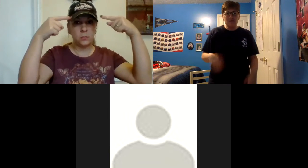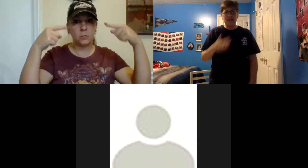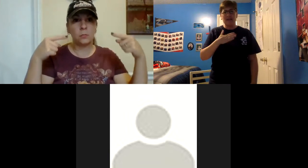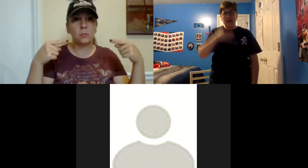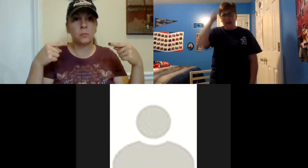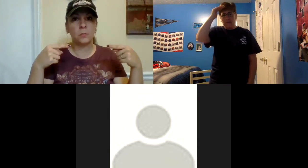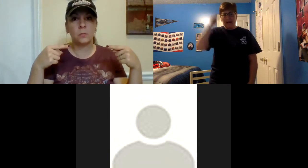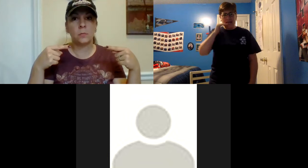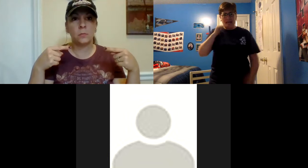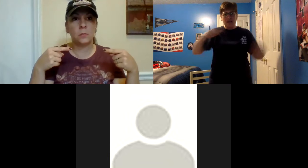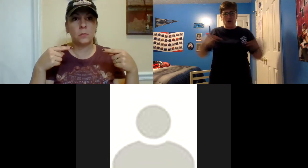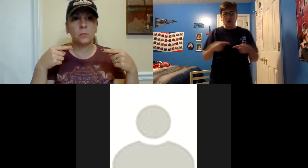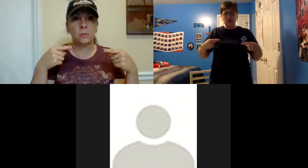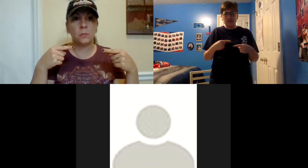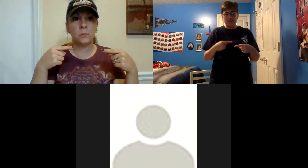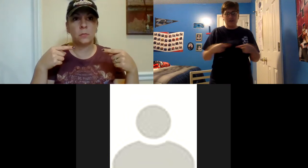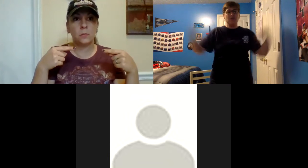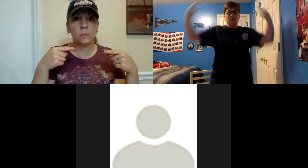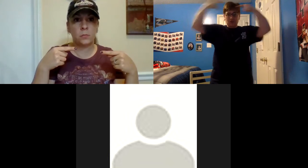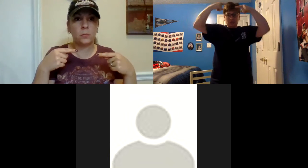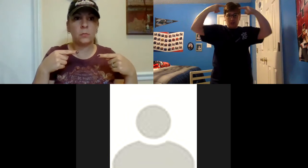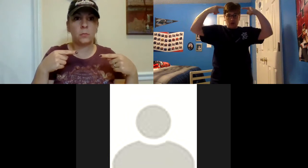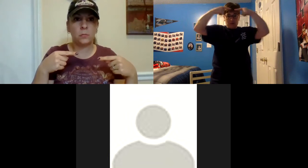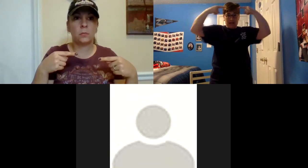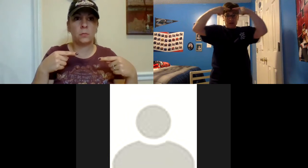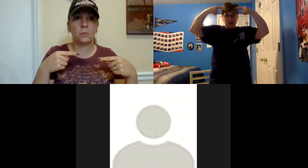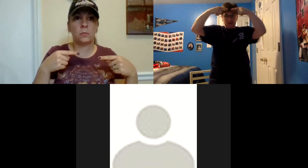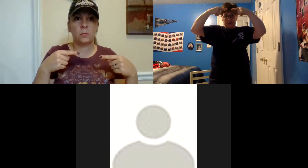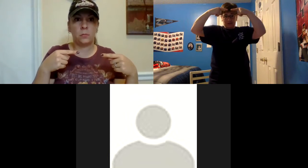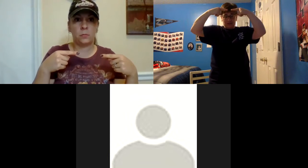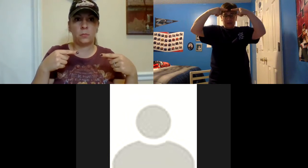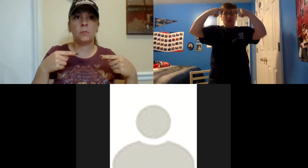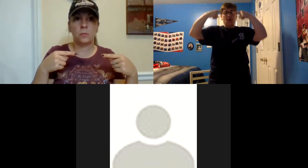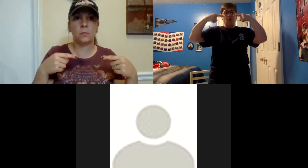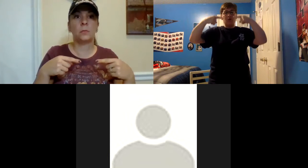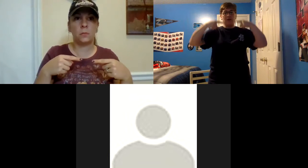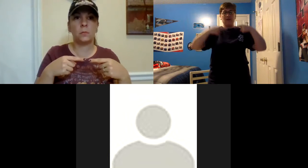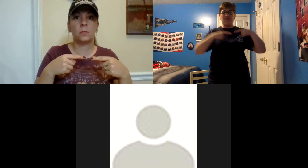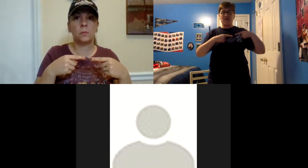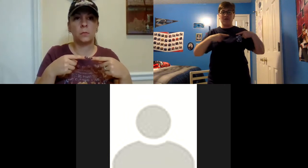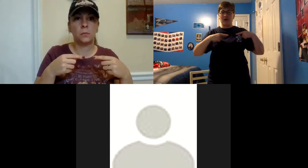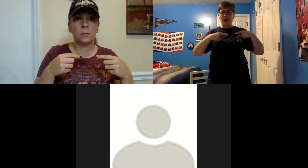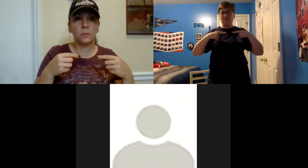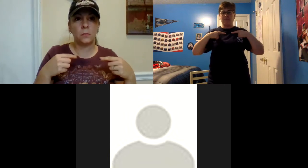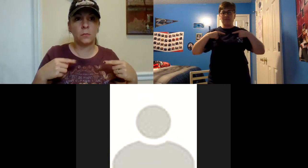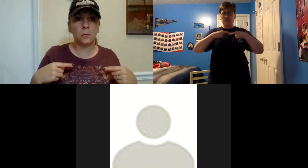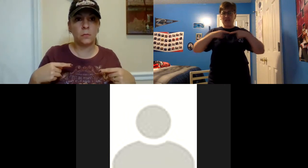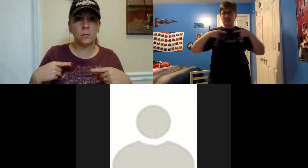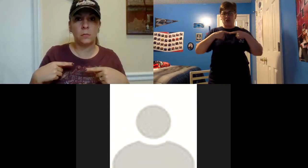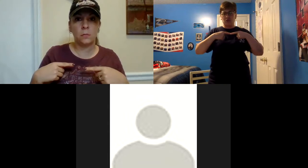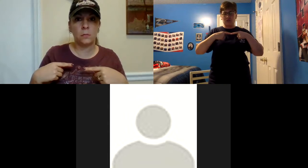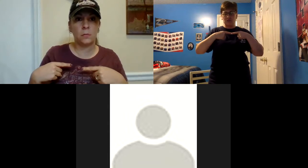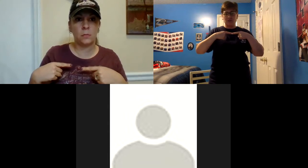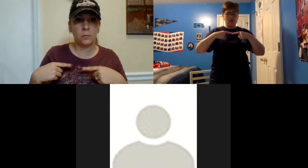Instead of you saying, my head hurts, you can just go, my head hurts. Or if your